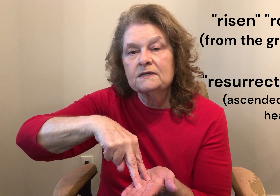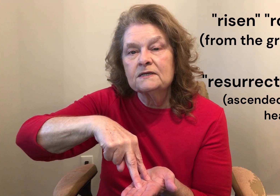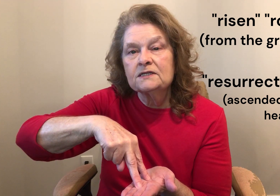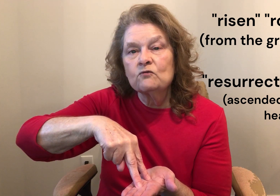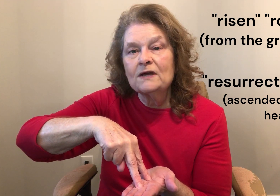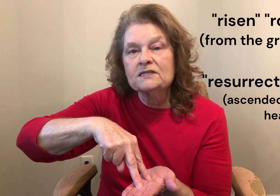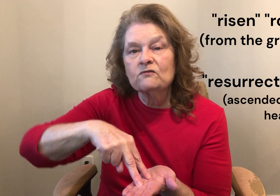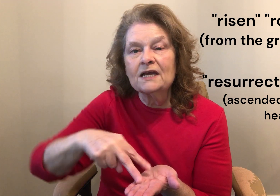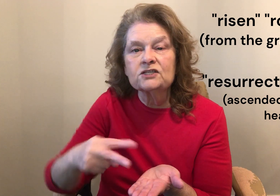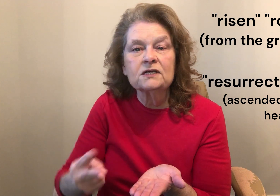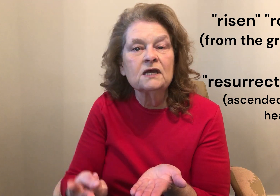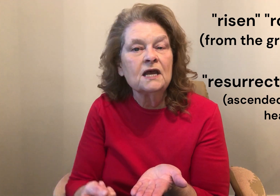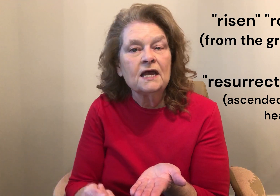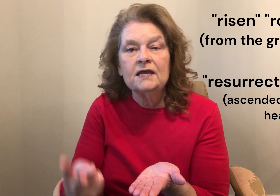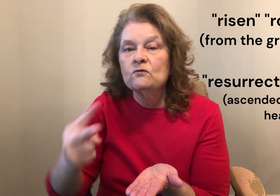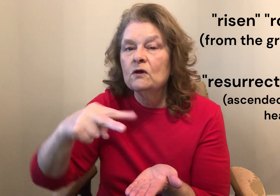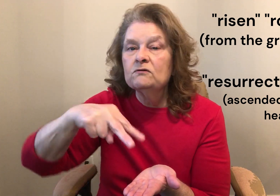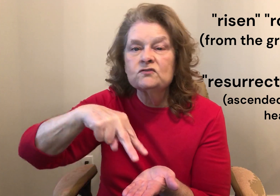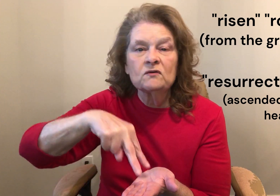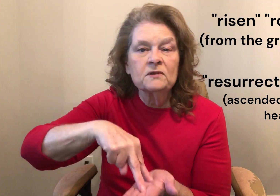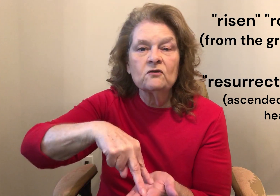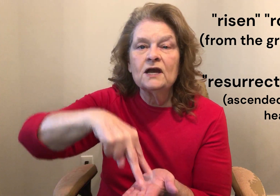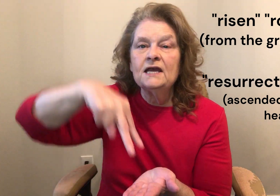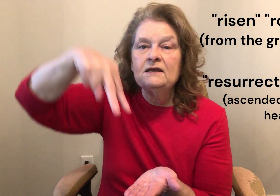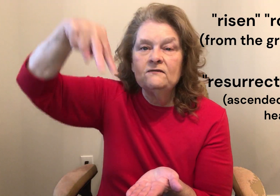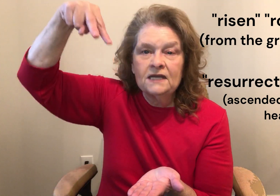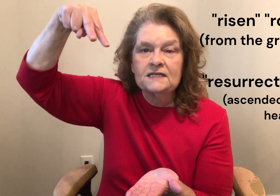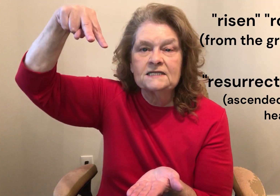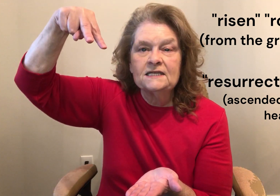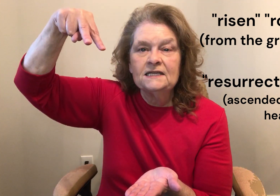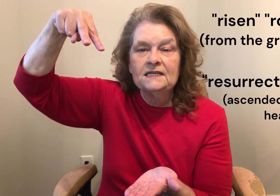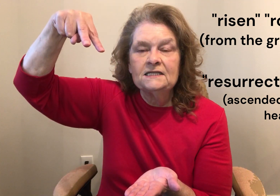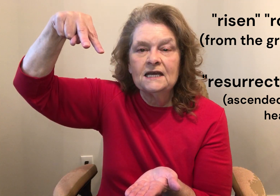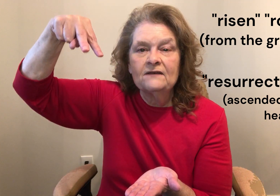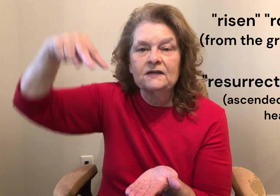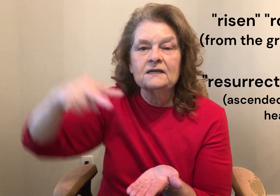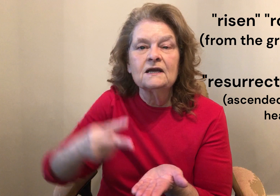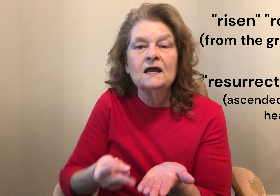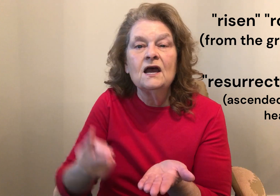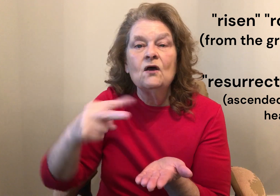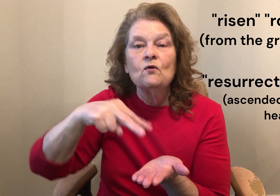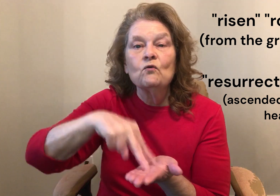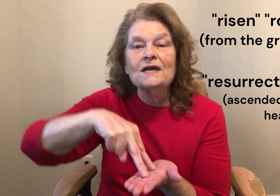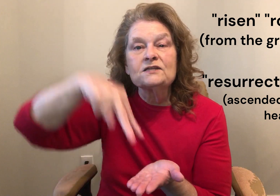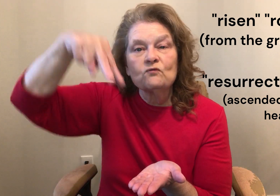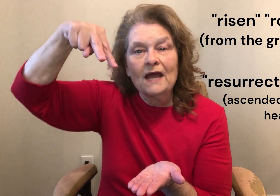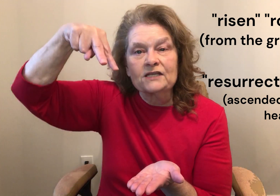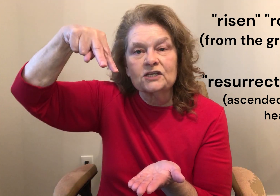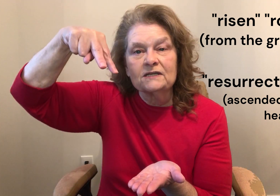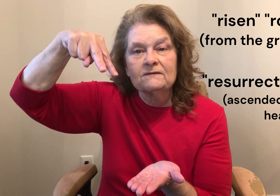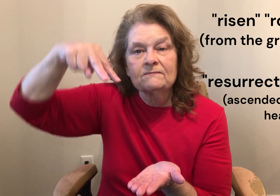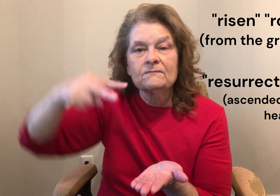So resurrection, he rose from a grave and ascended into heaven. Resurrection.